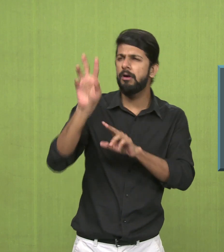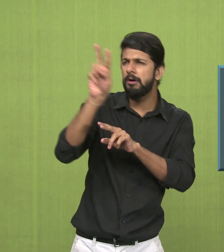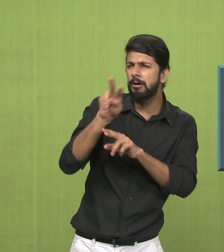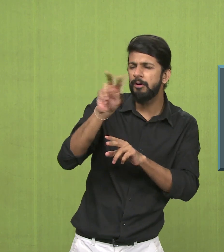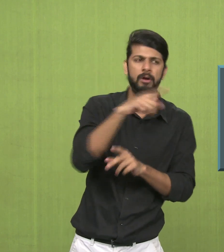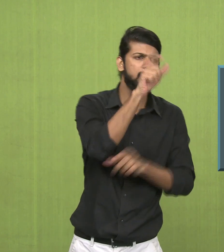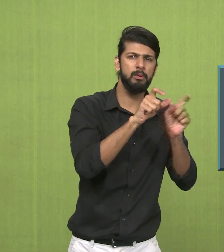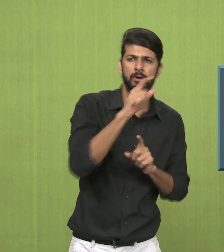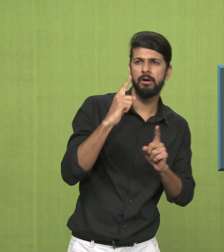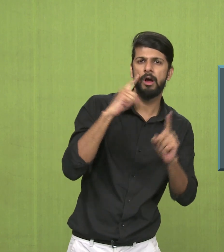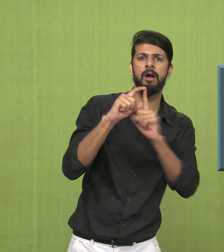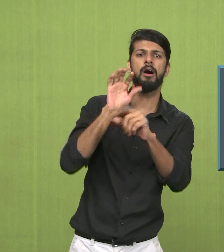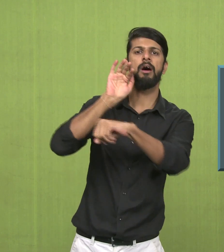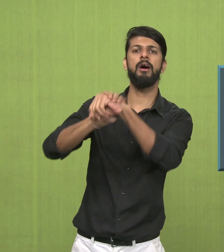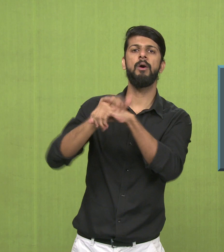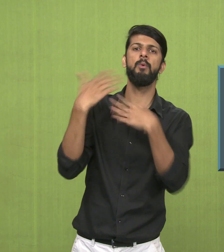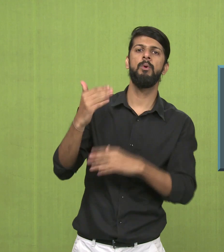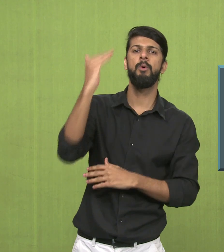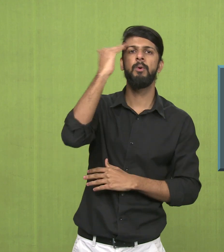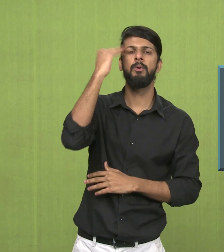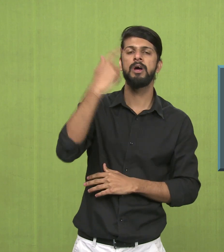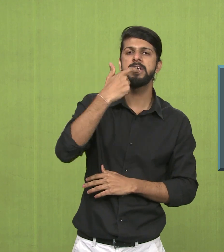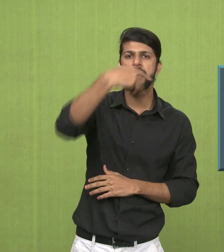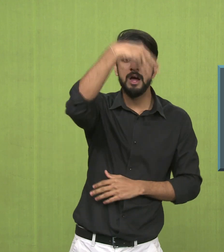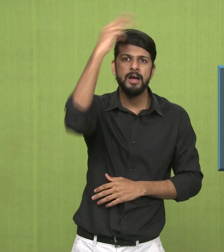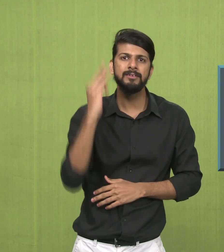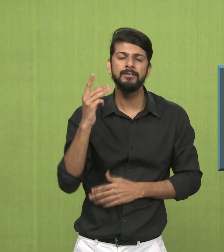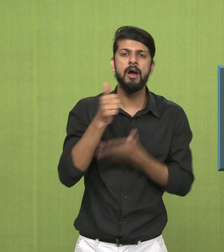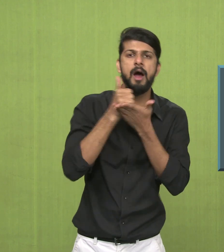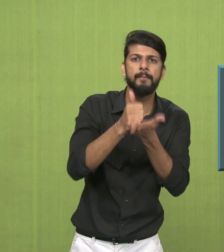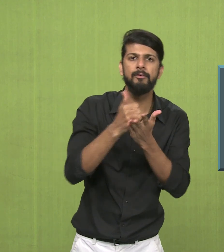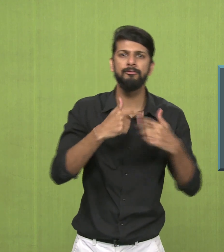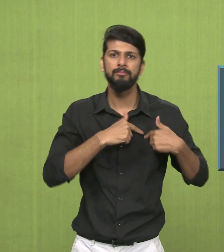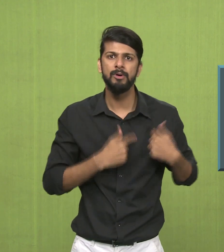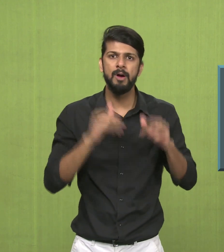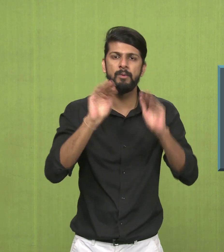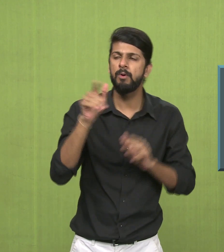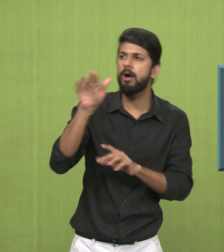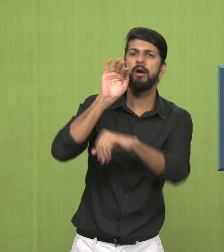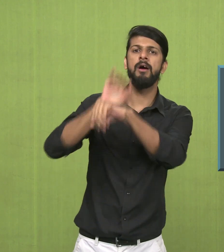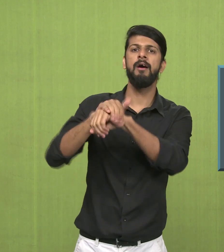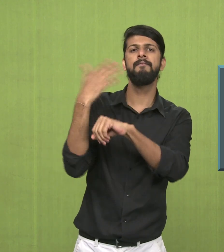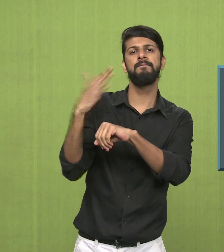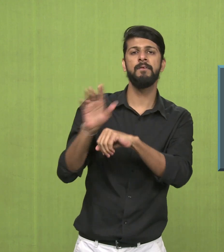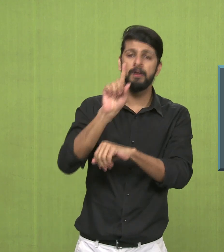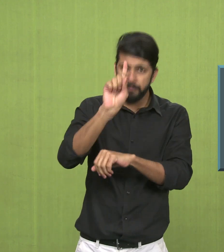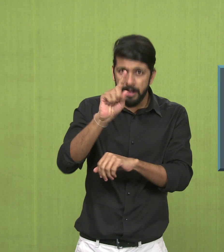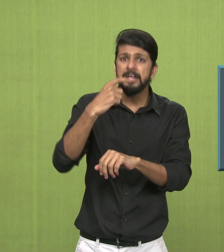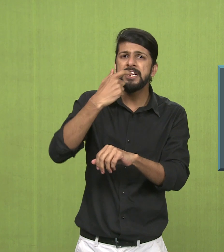black, but you can recognize it is Mother Teresa by the trademark blue border white sari which she used to